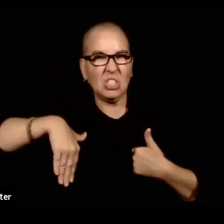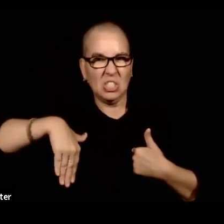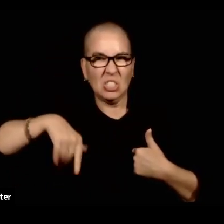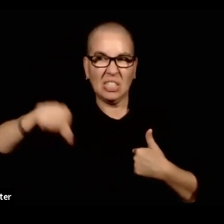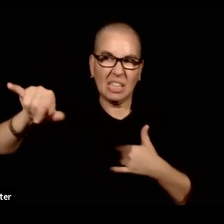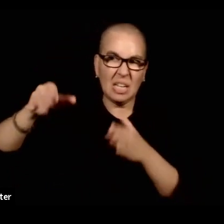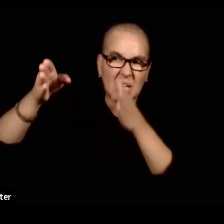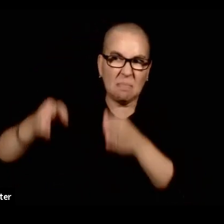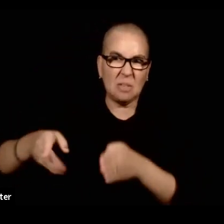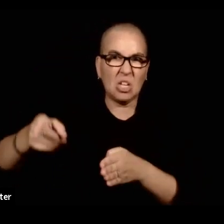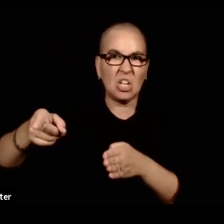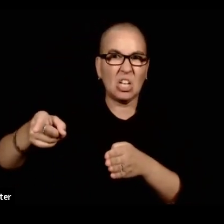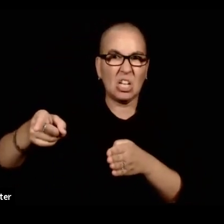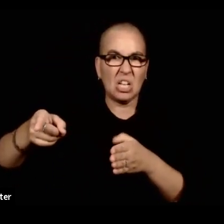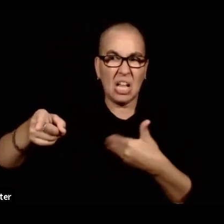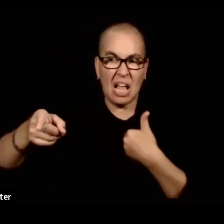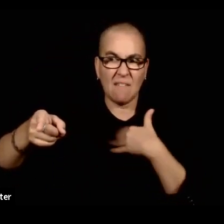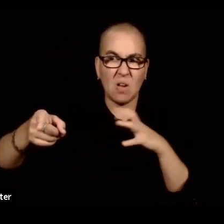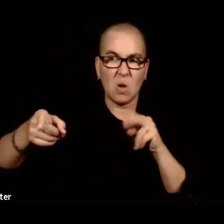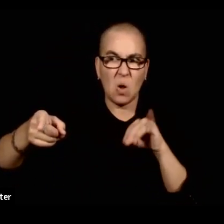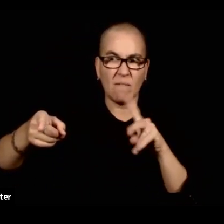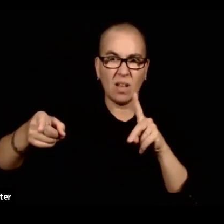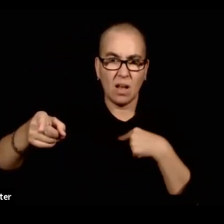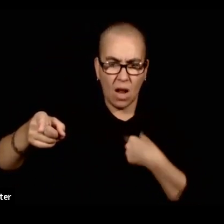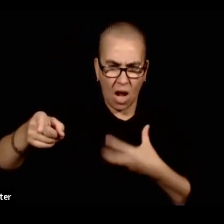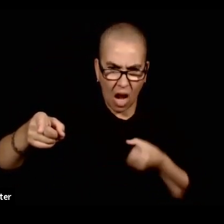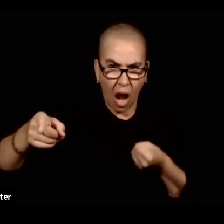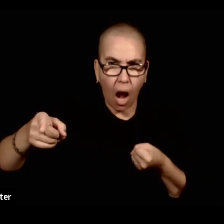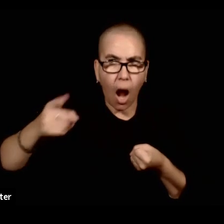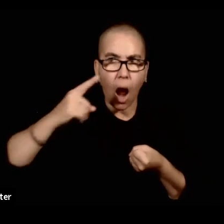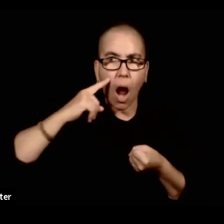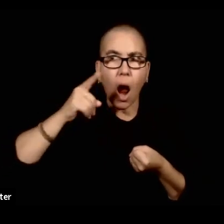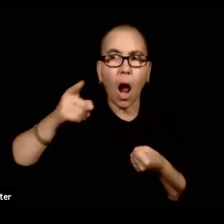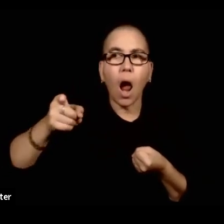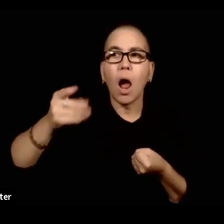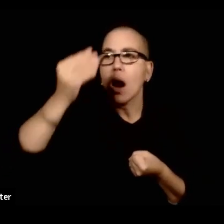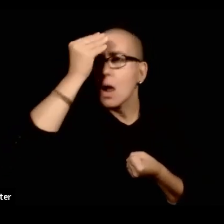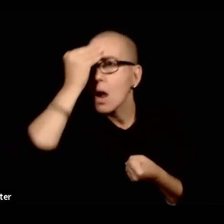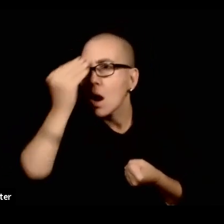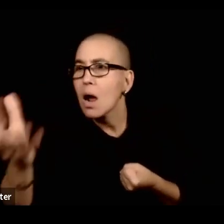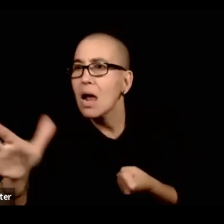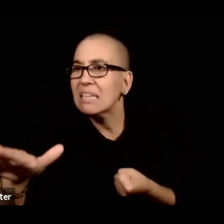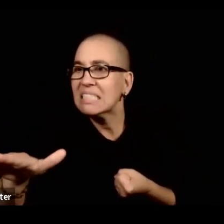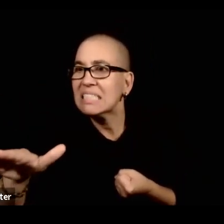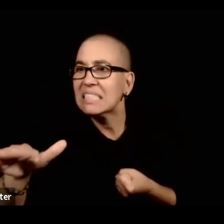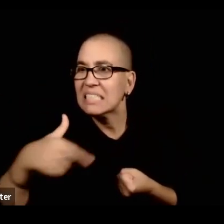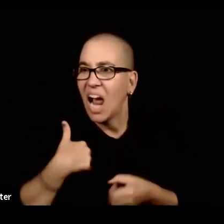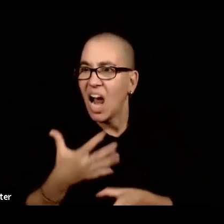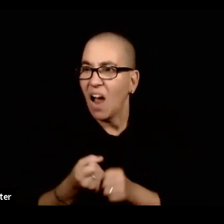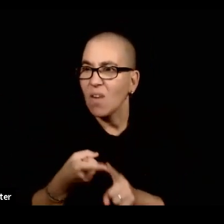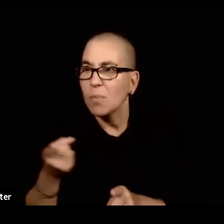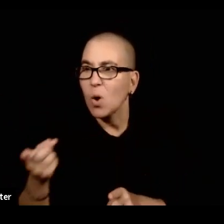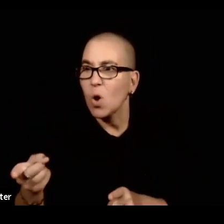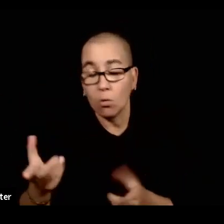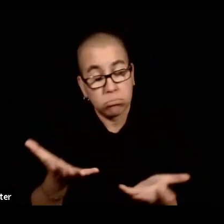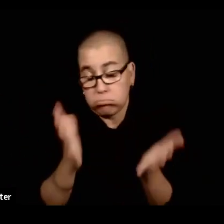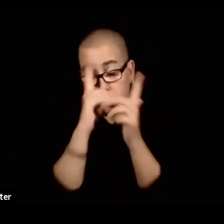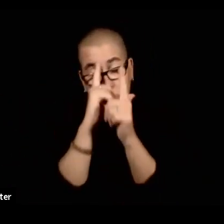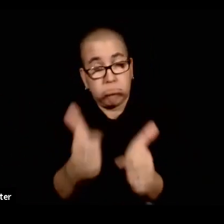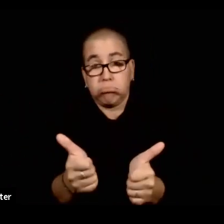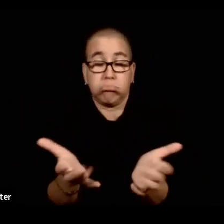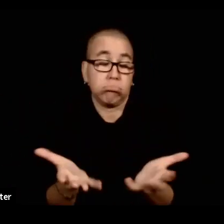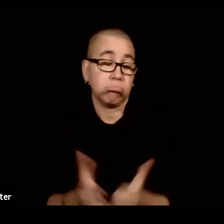we do follow up. So if someone is not comfortable doing that, yes, we will follow